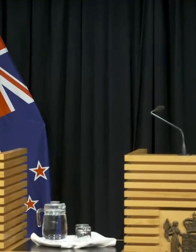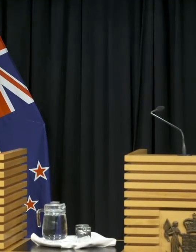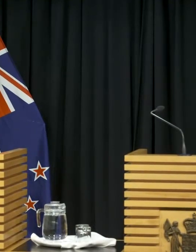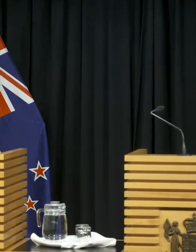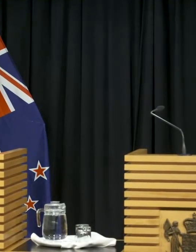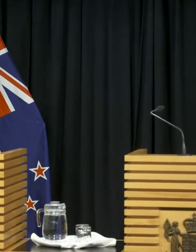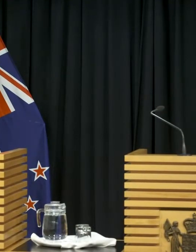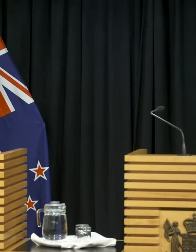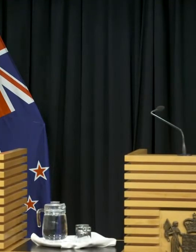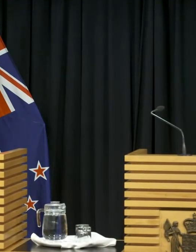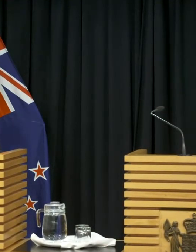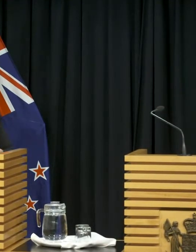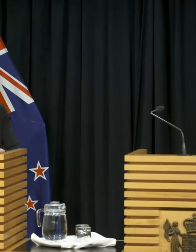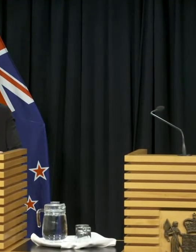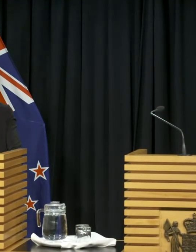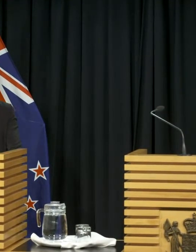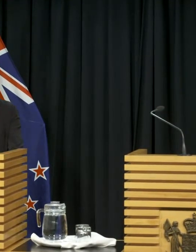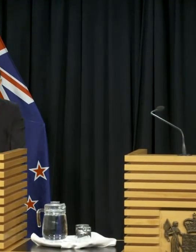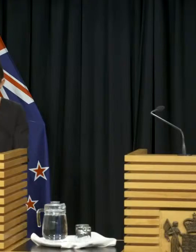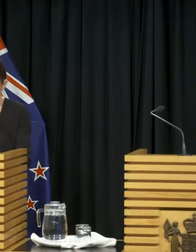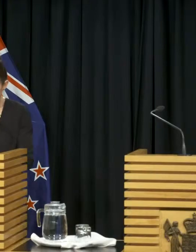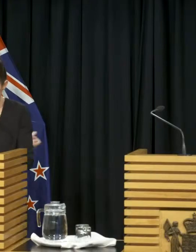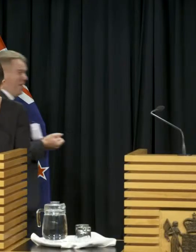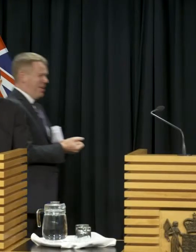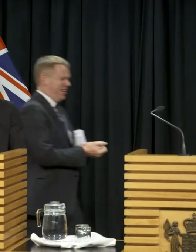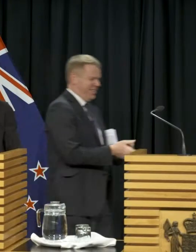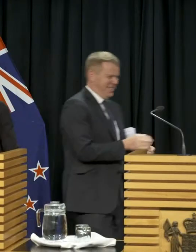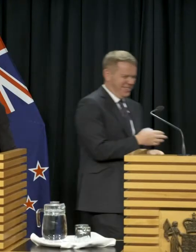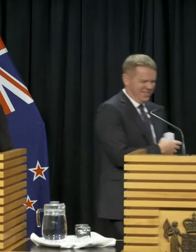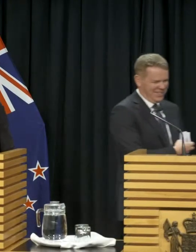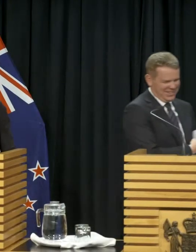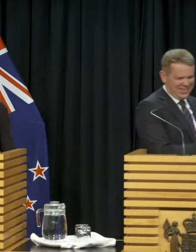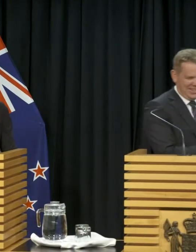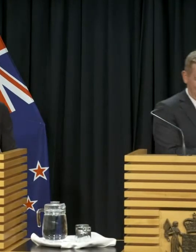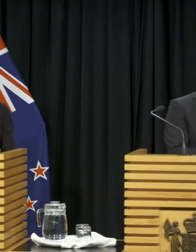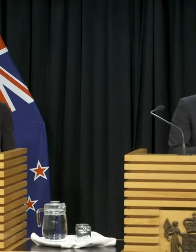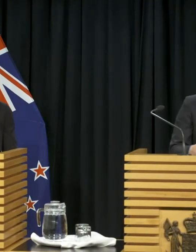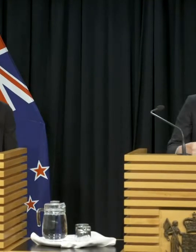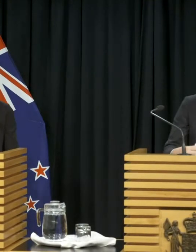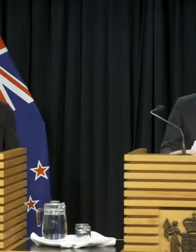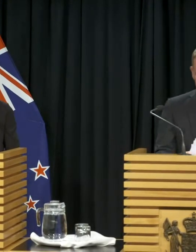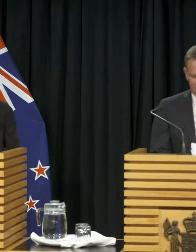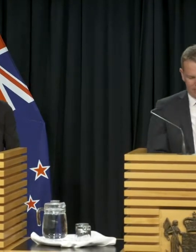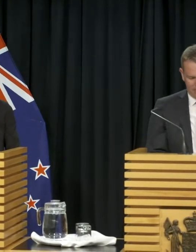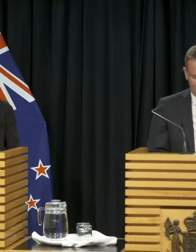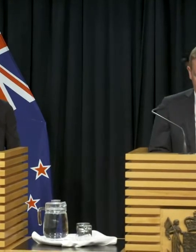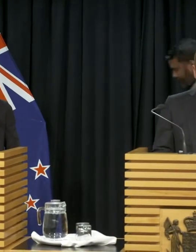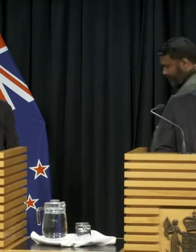areas, showers from this afternoon, possibly heavy today, and expect